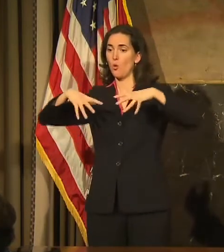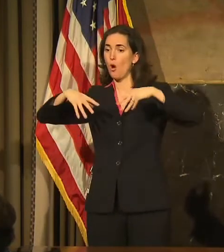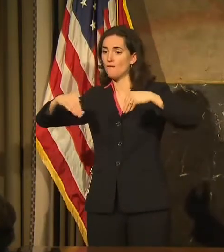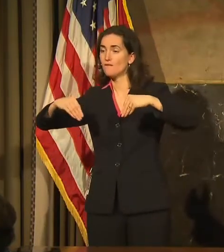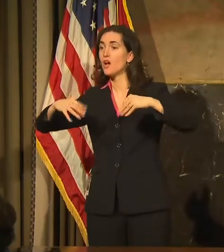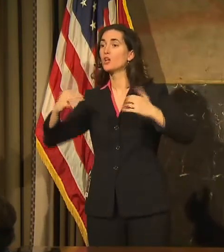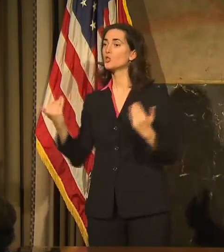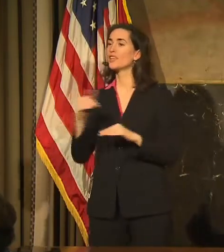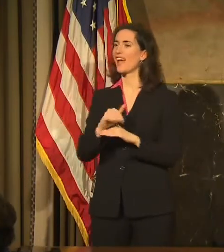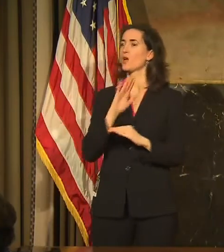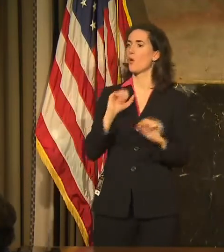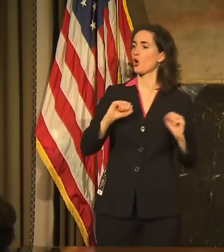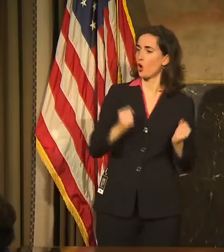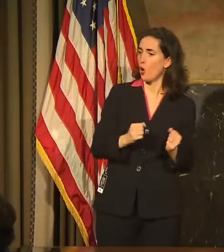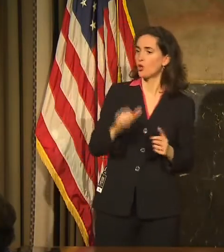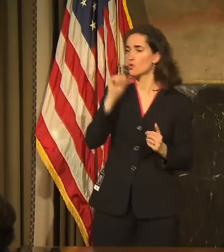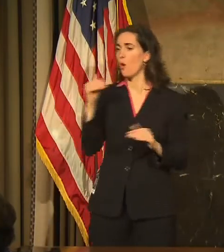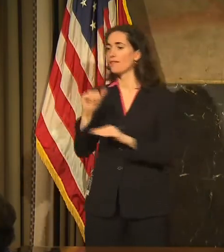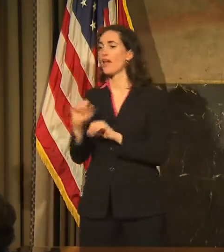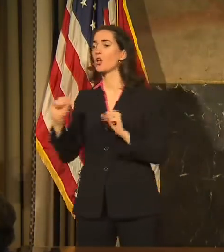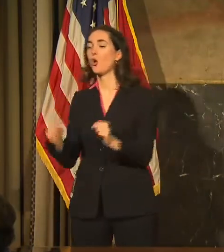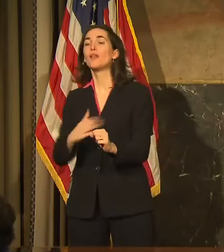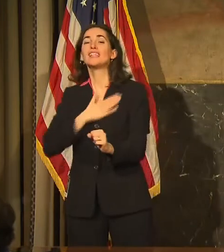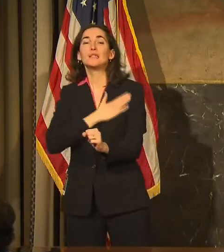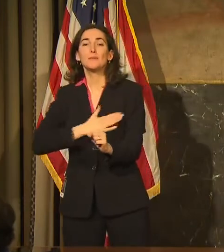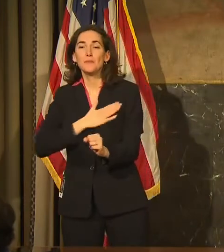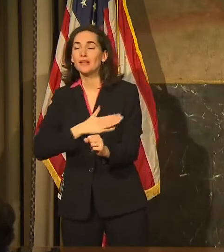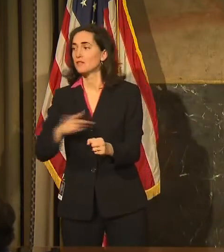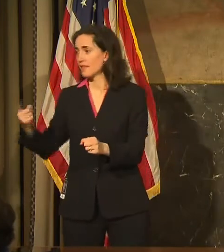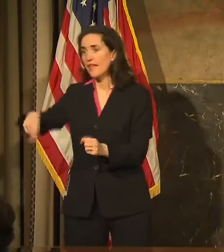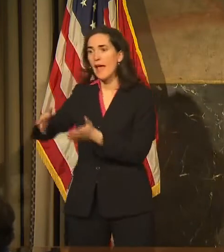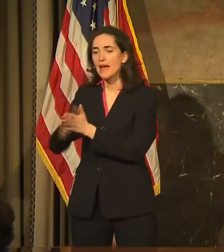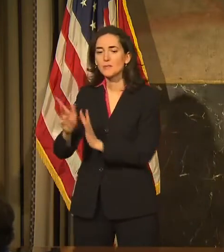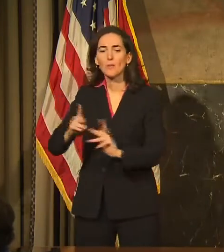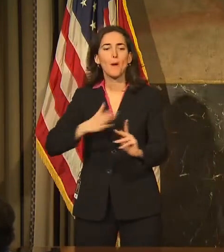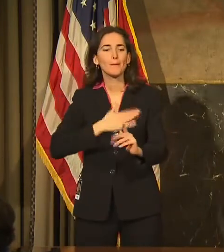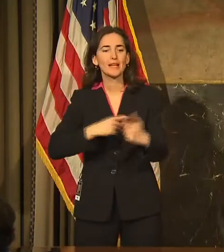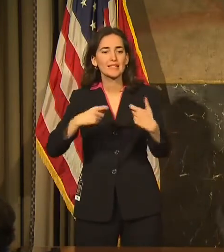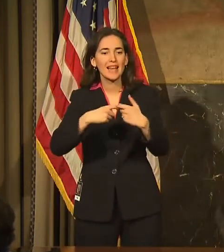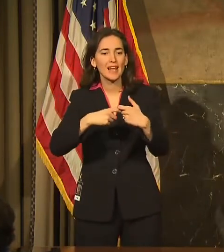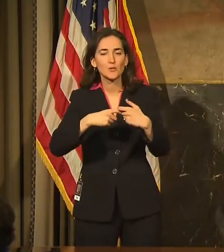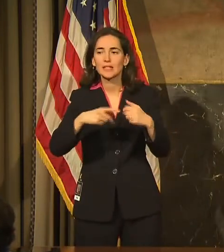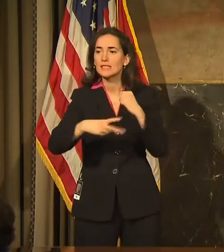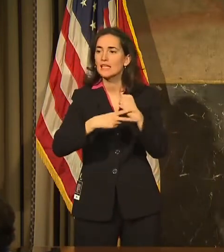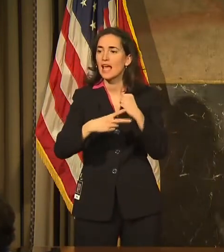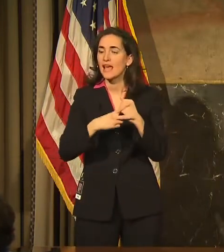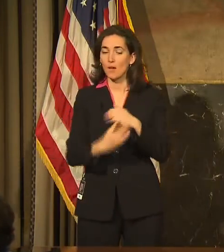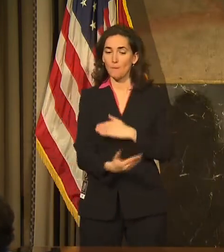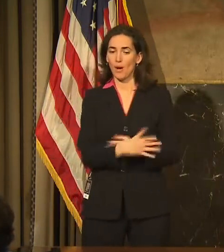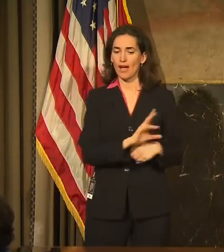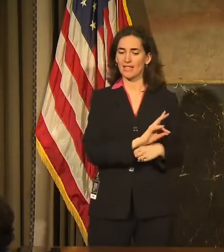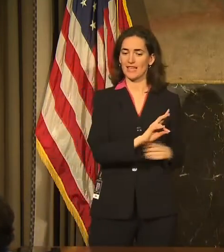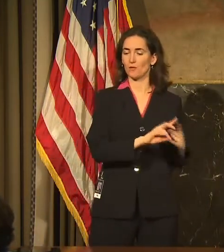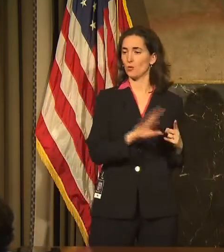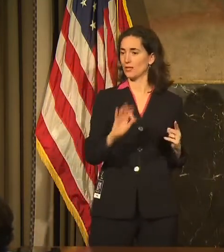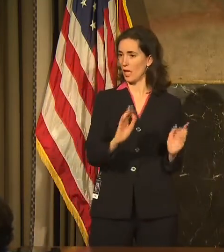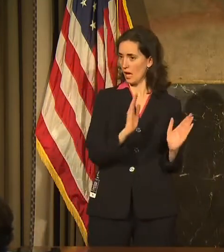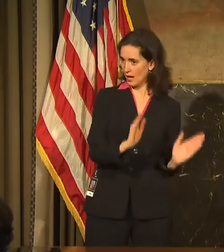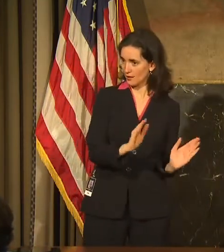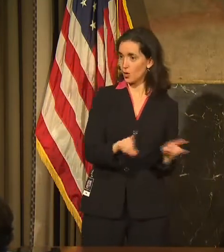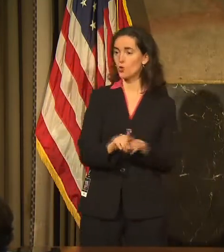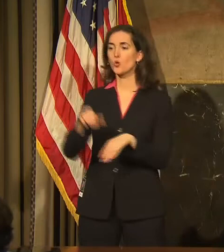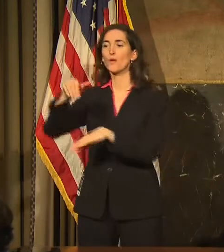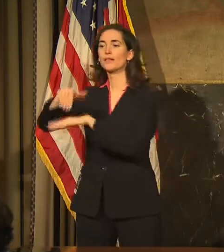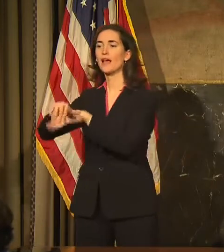and then again tomorrow night, and asking people to conserve electricity during those hours of 7 to 9 in the morning and 7 to 10 in